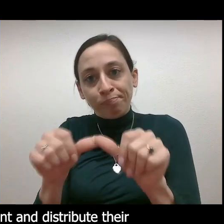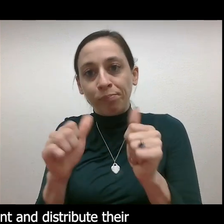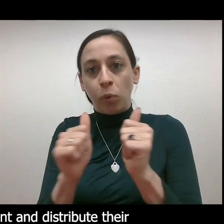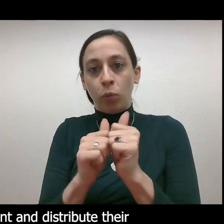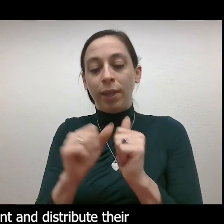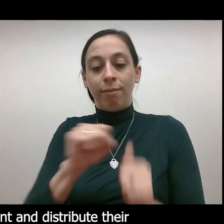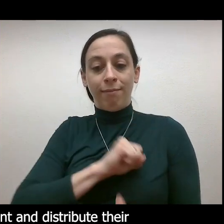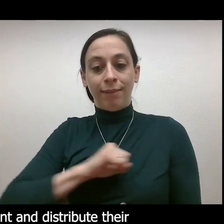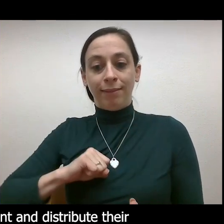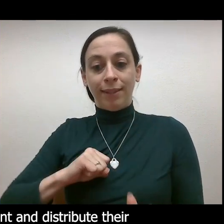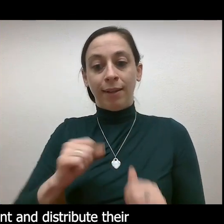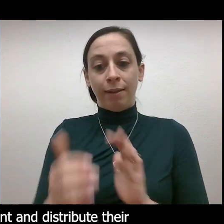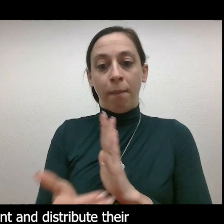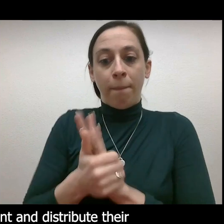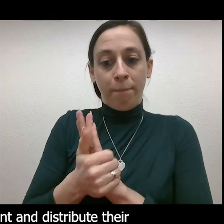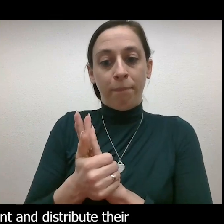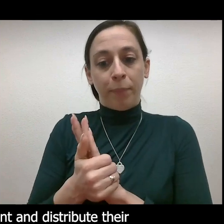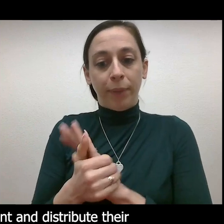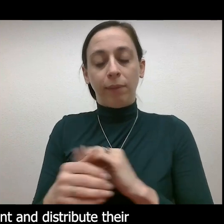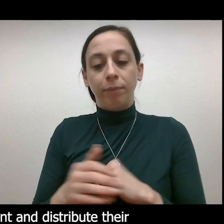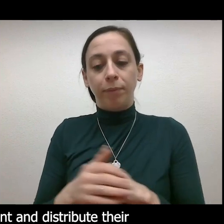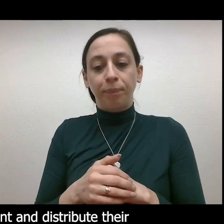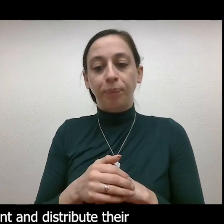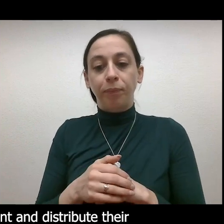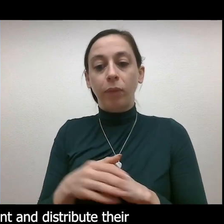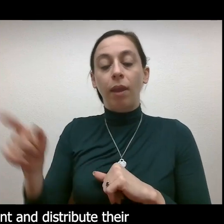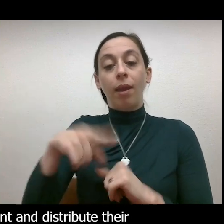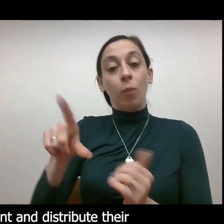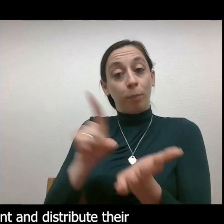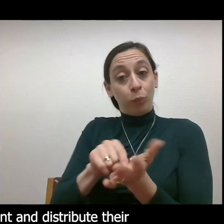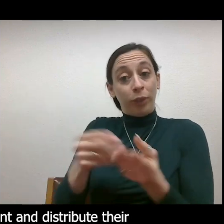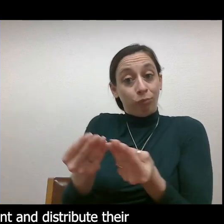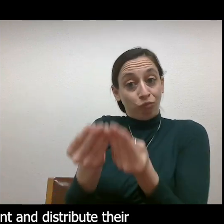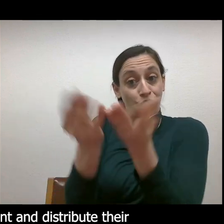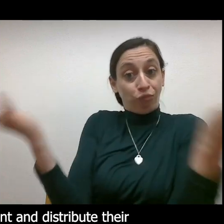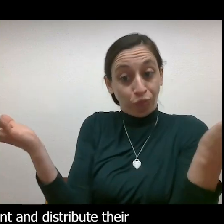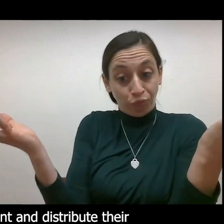their amendments and send them to the House.